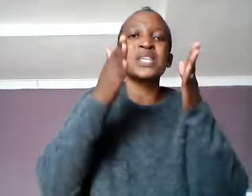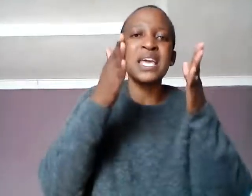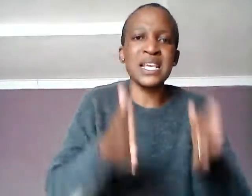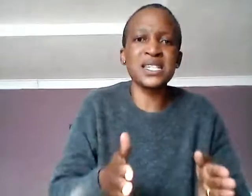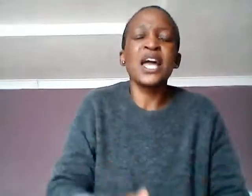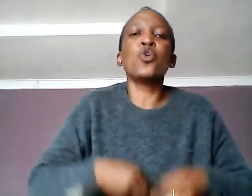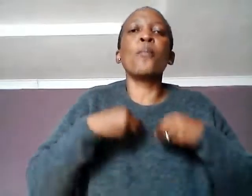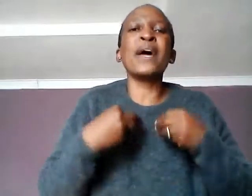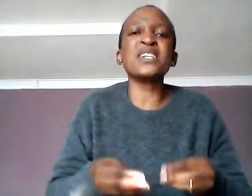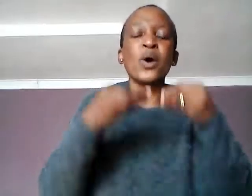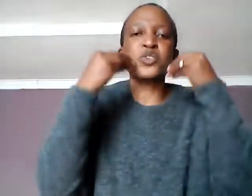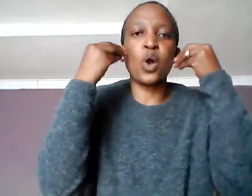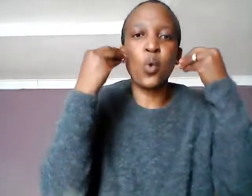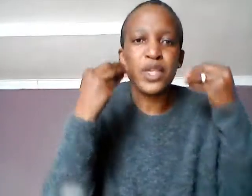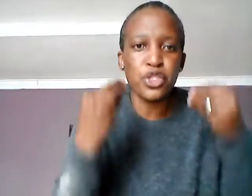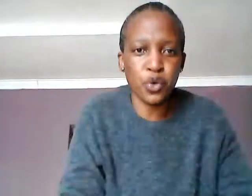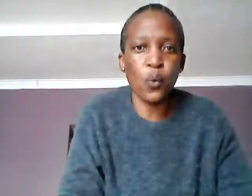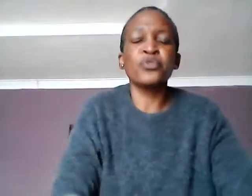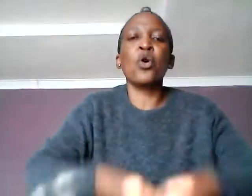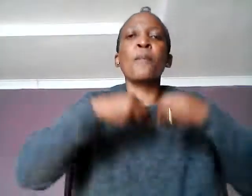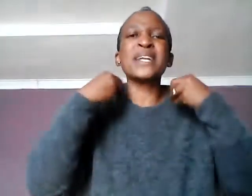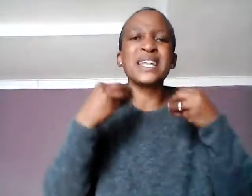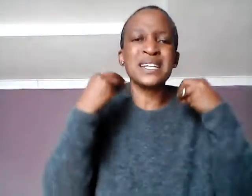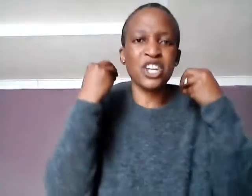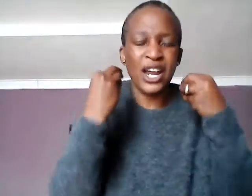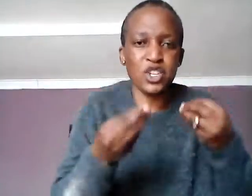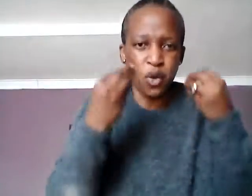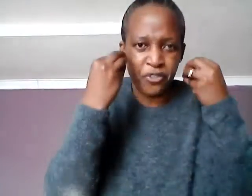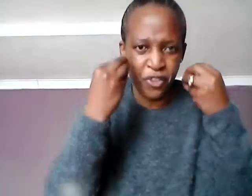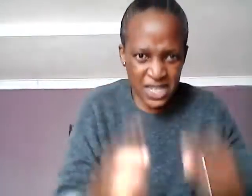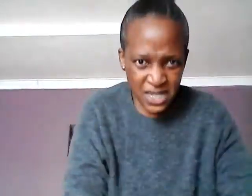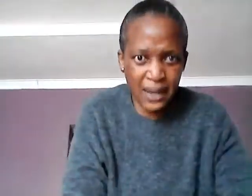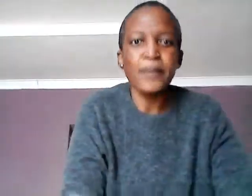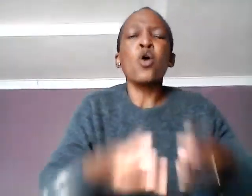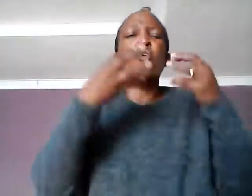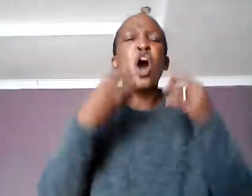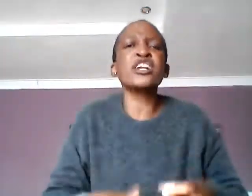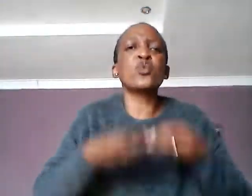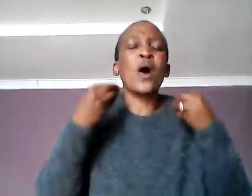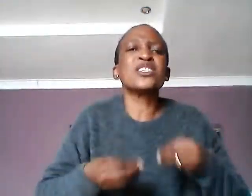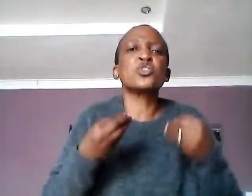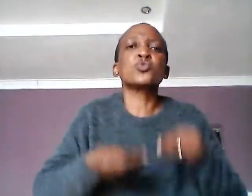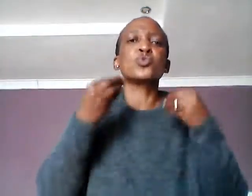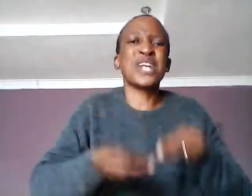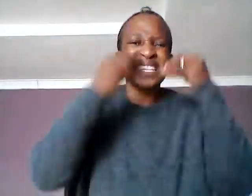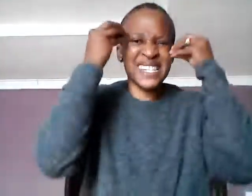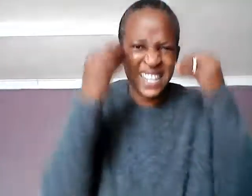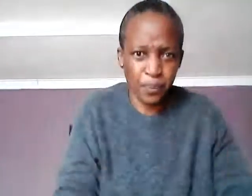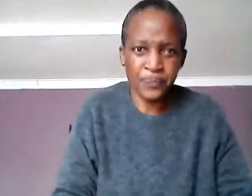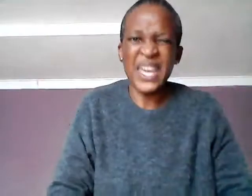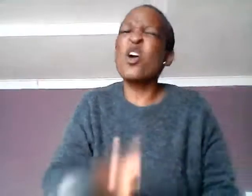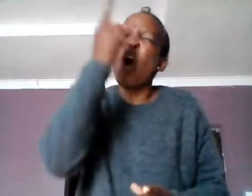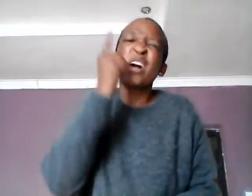is, no matter what you are going through, no matter the challenge you are facing, God wants you to trust him. He only